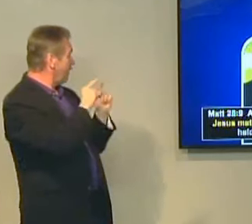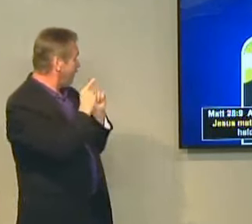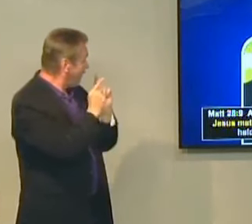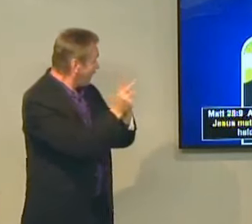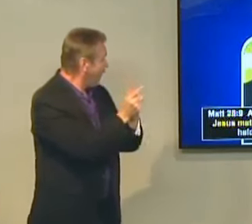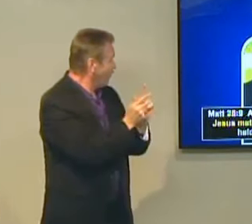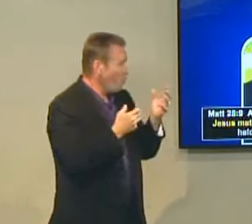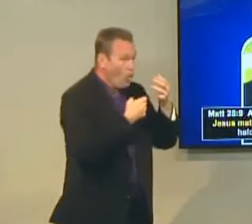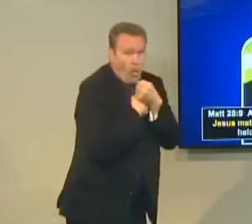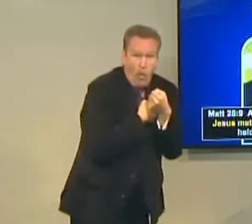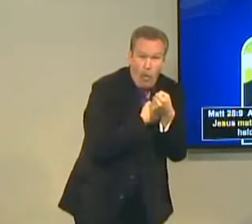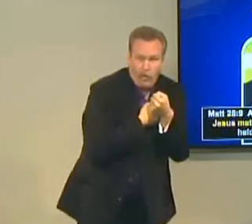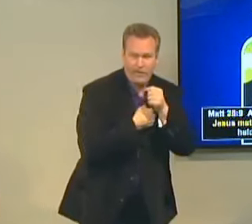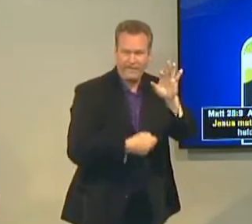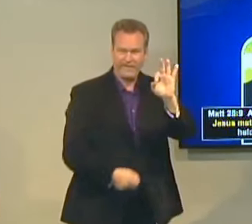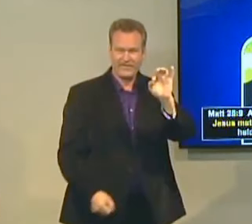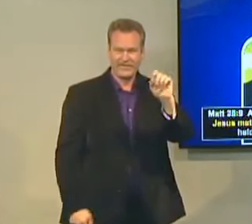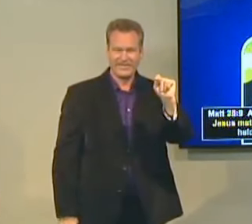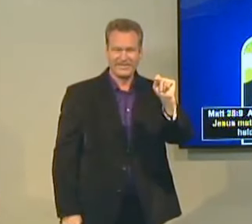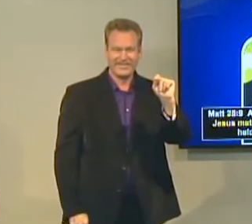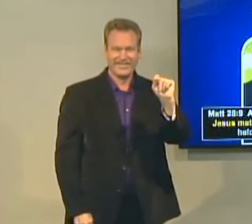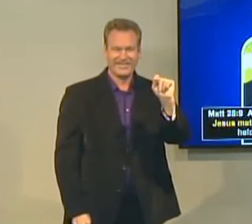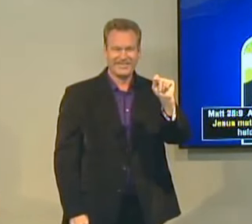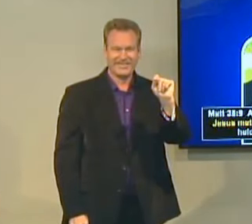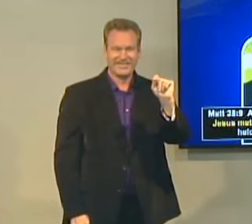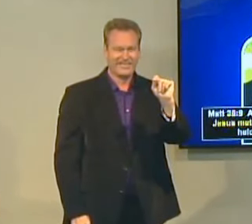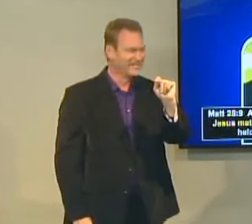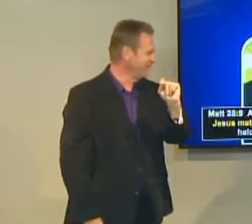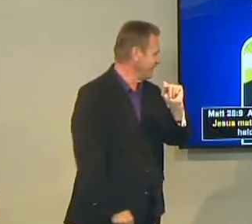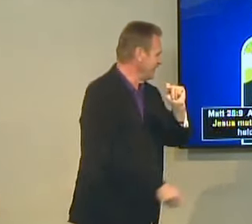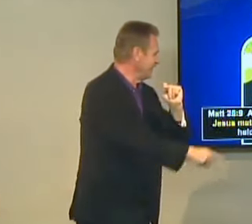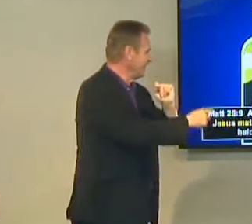met them saying rejoice. So they came to him. And held him by their feet. And worshipped him.